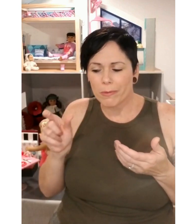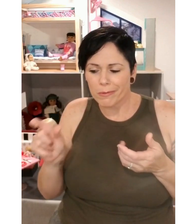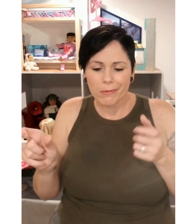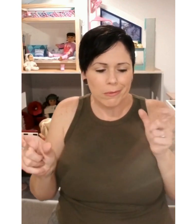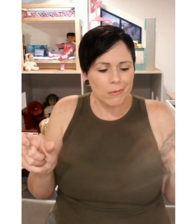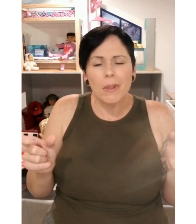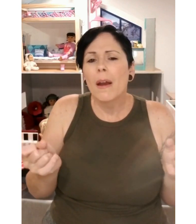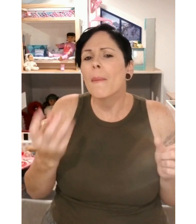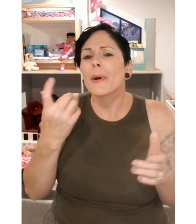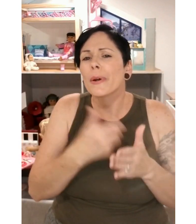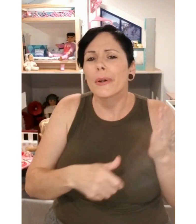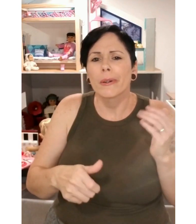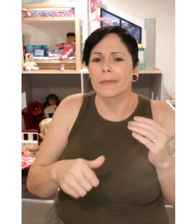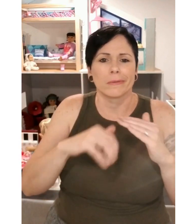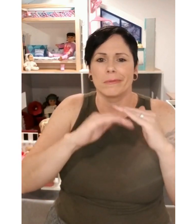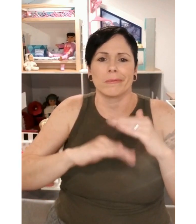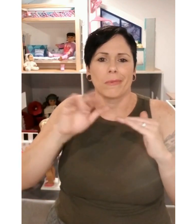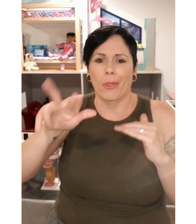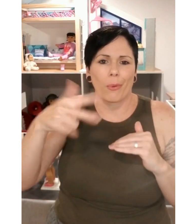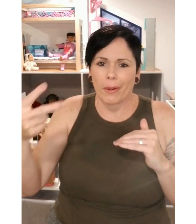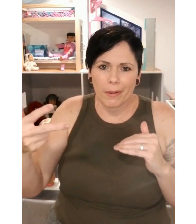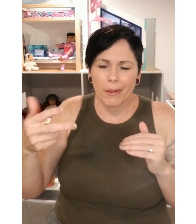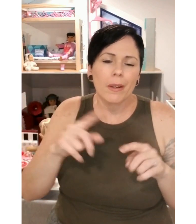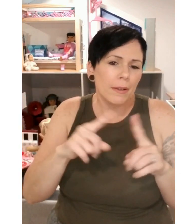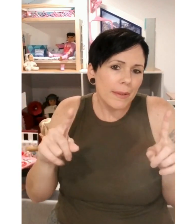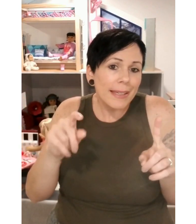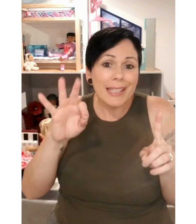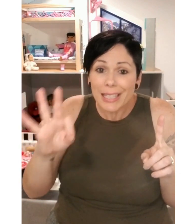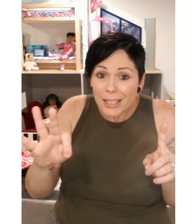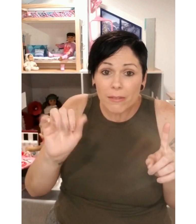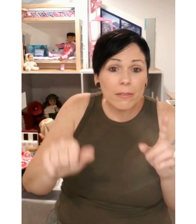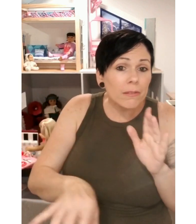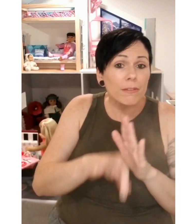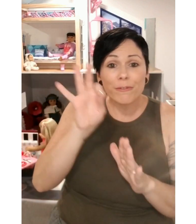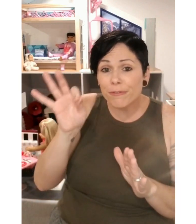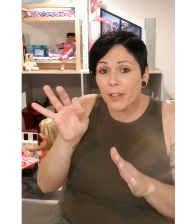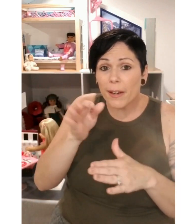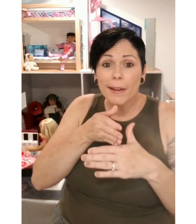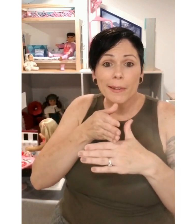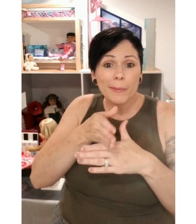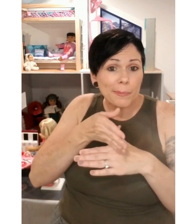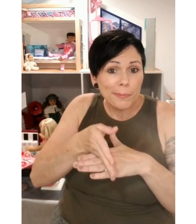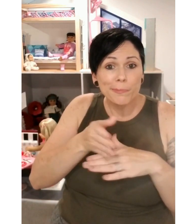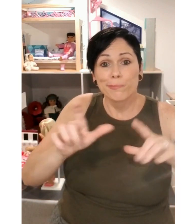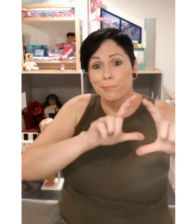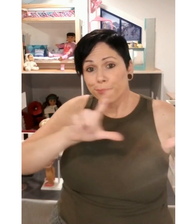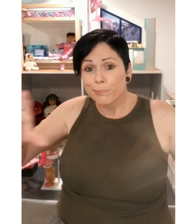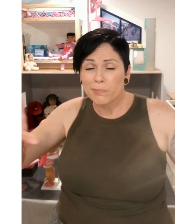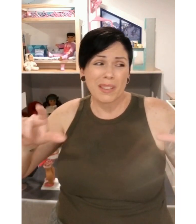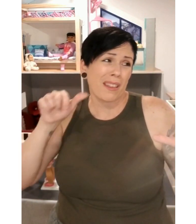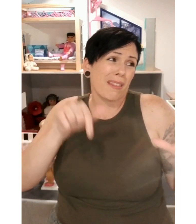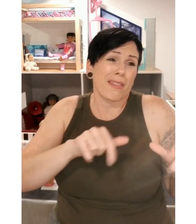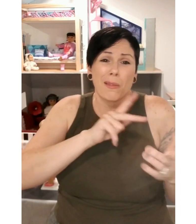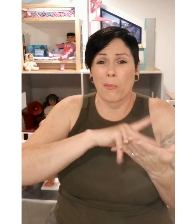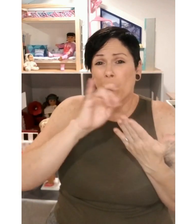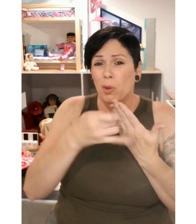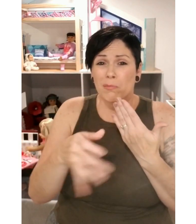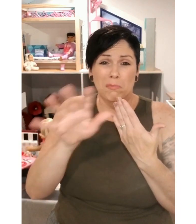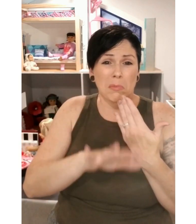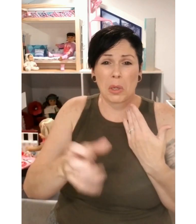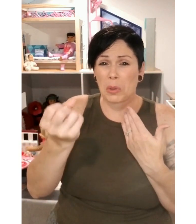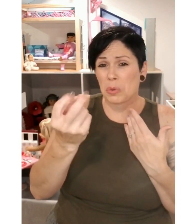$2.79. So, you know, if you can find a spare board lying around, then this is like a $12 project.